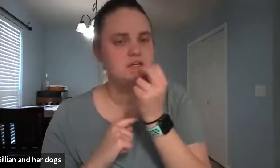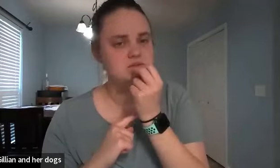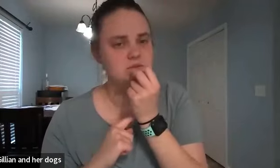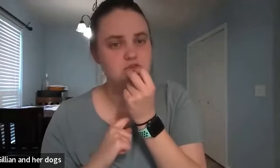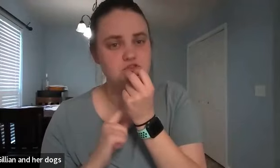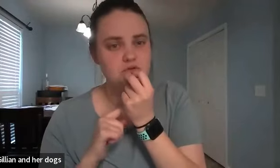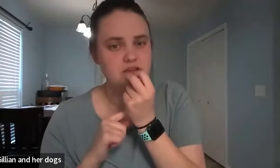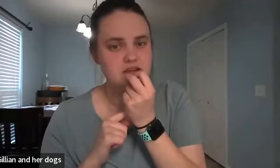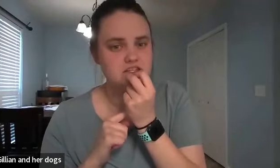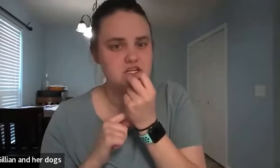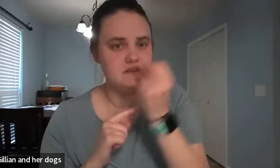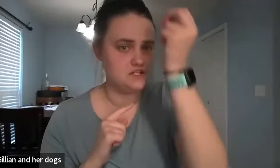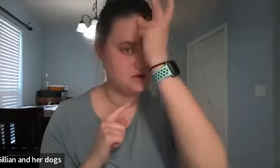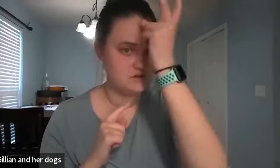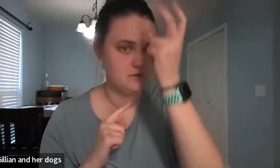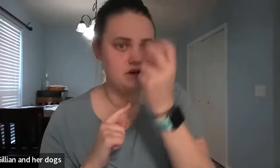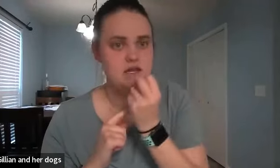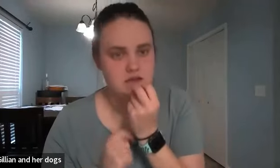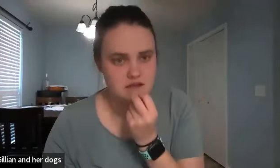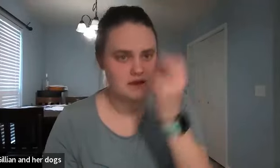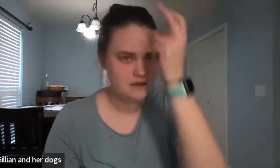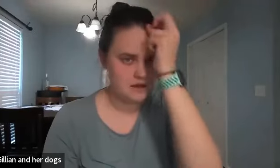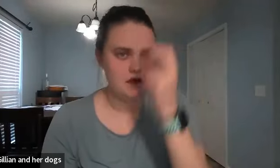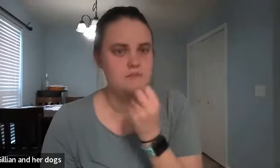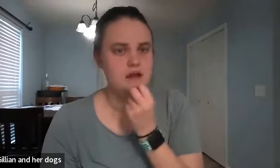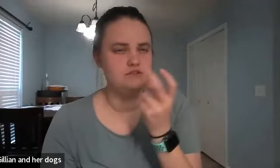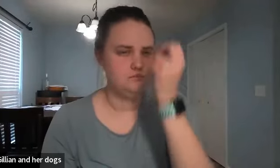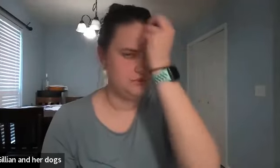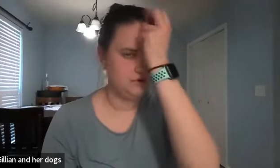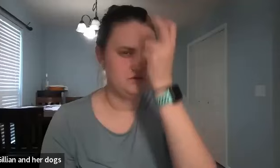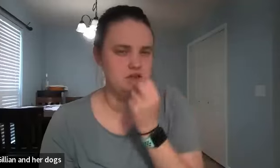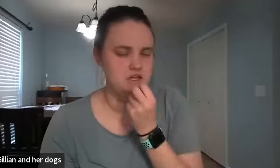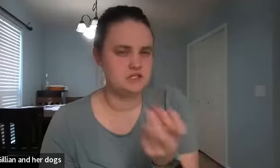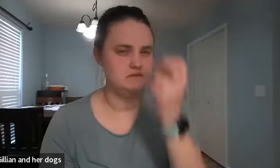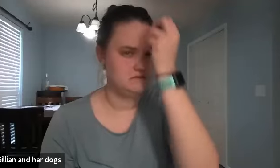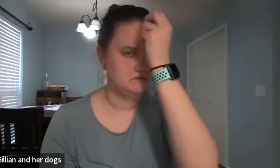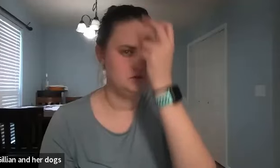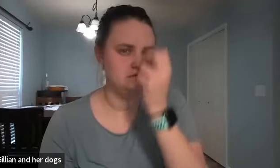Sometimes some people don't flick it at the chin and they just go to the forehead. But I'll do both on occasion. Goat.